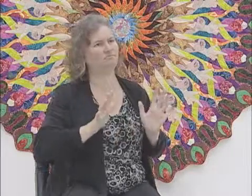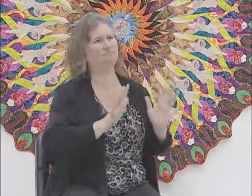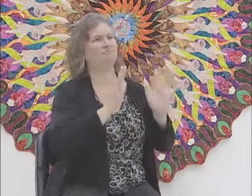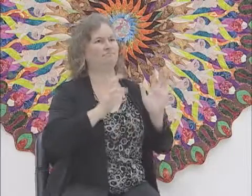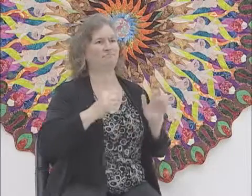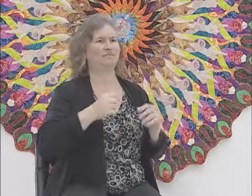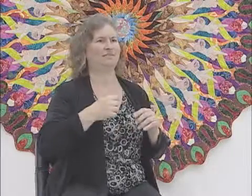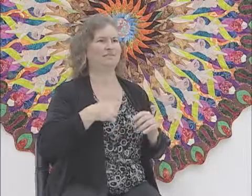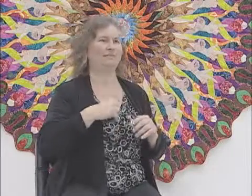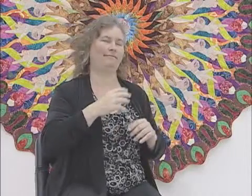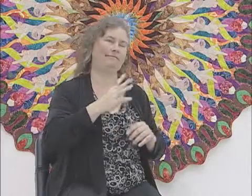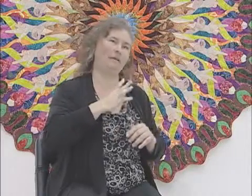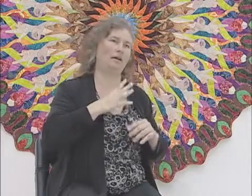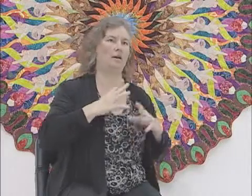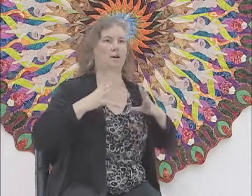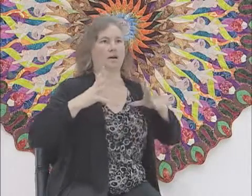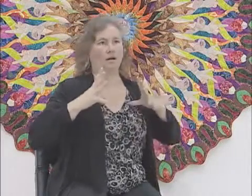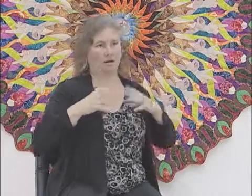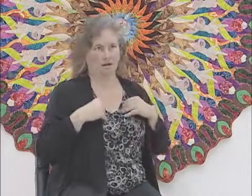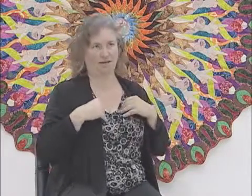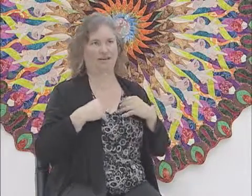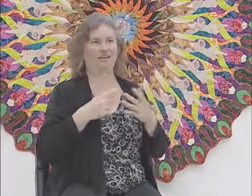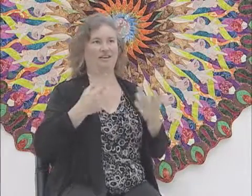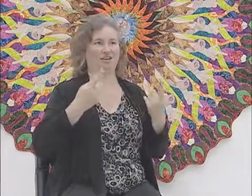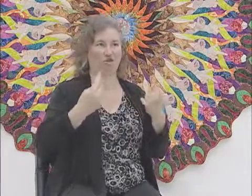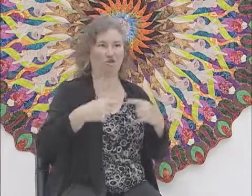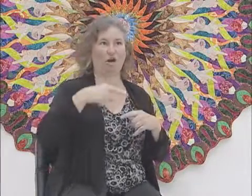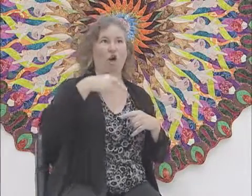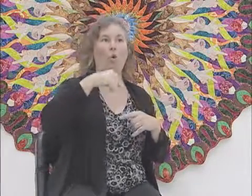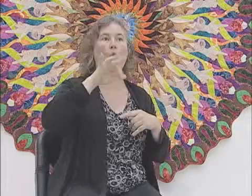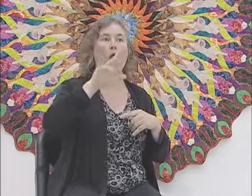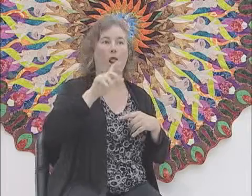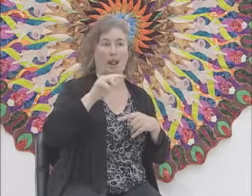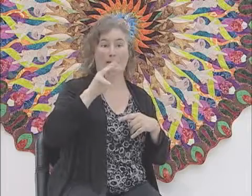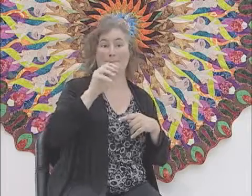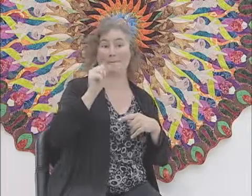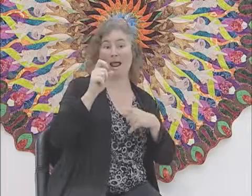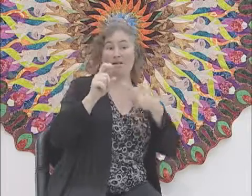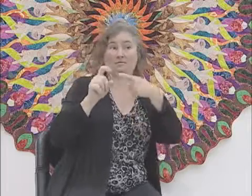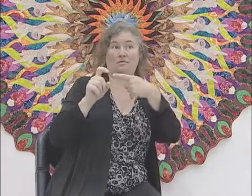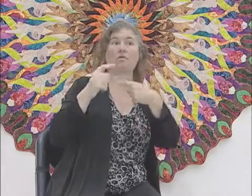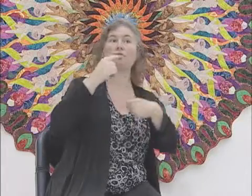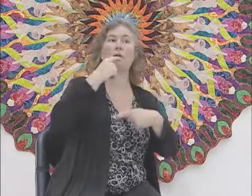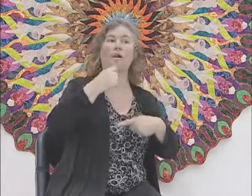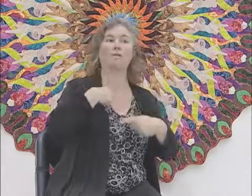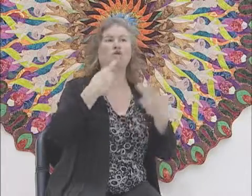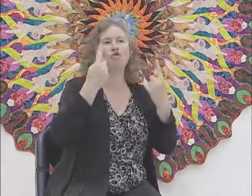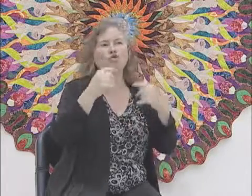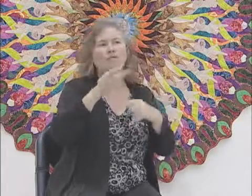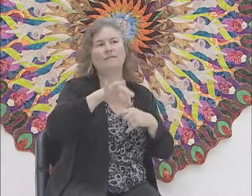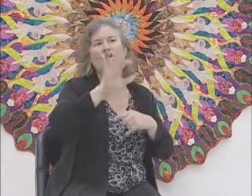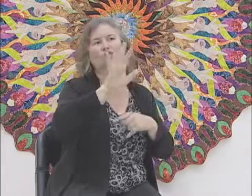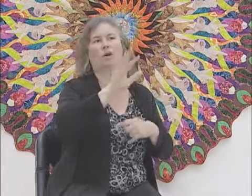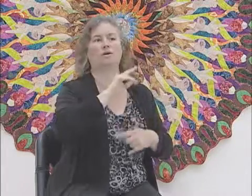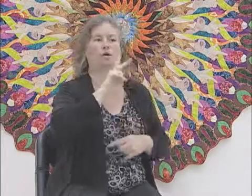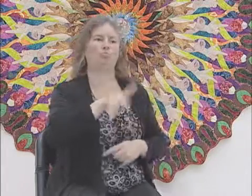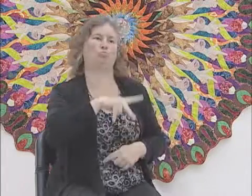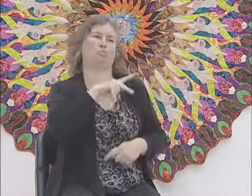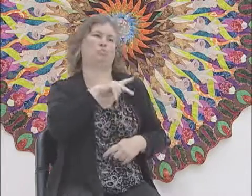He really pushed me. So reluctantly, I agreed. I decided to try to make a quilt. And Max said, "You should